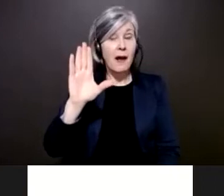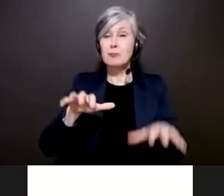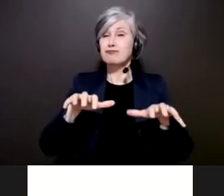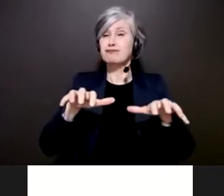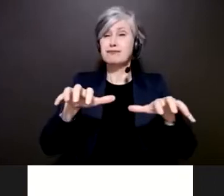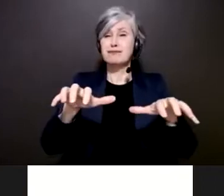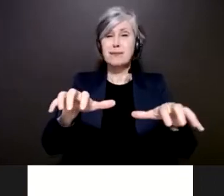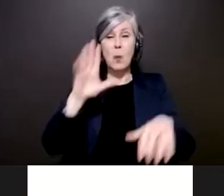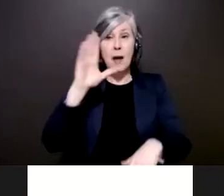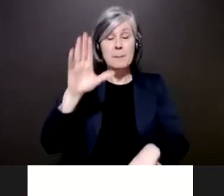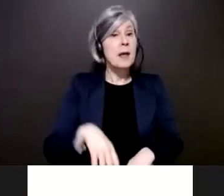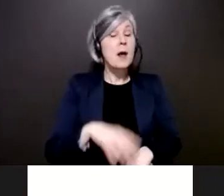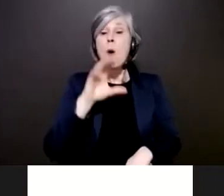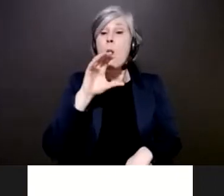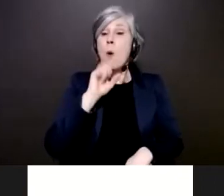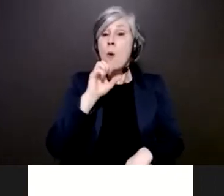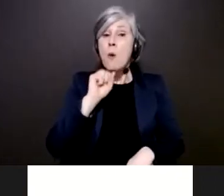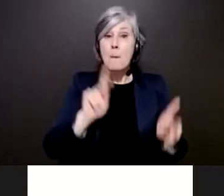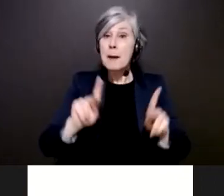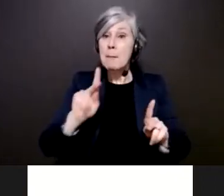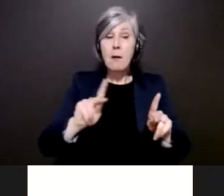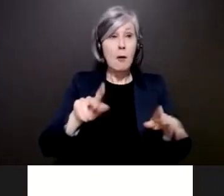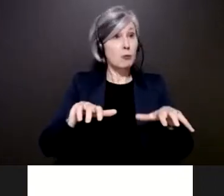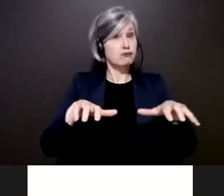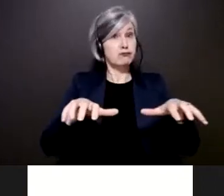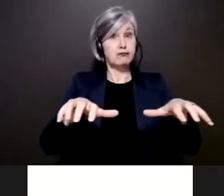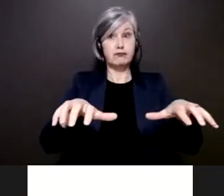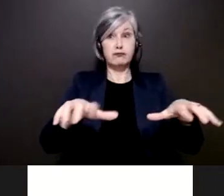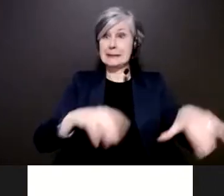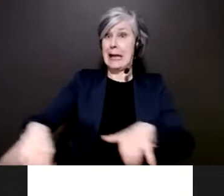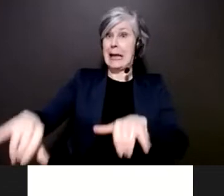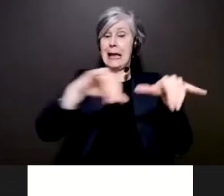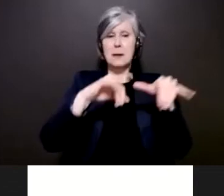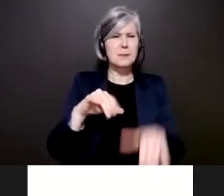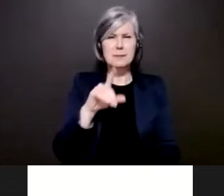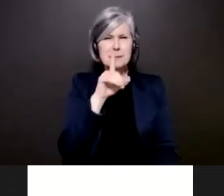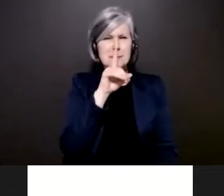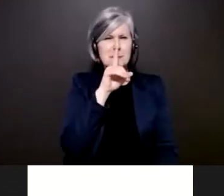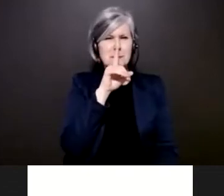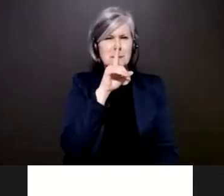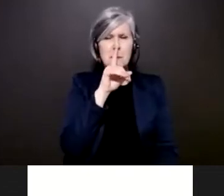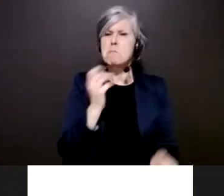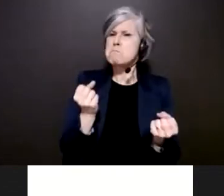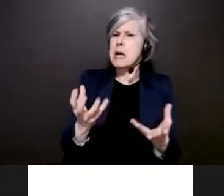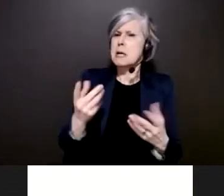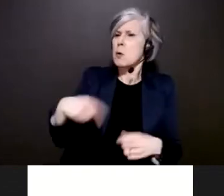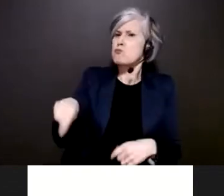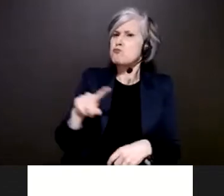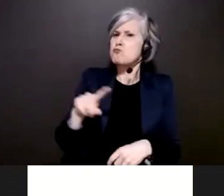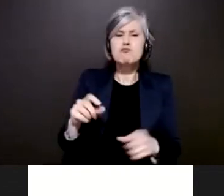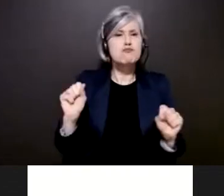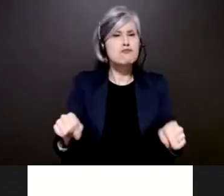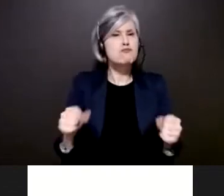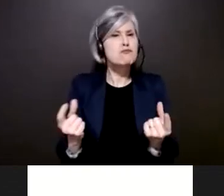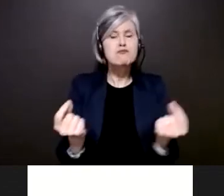homogeneous group. And most of us are relatively healthy, secure, and engaged in society, and we're not a burden. And